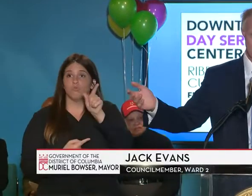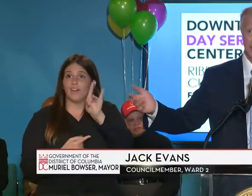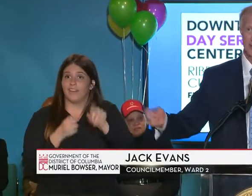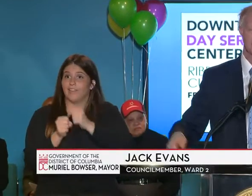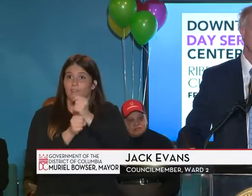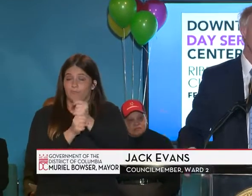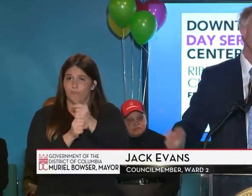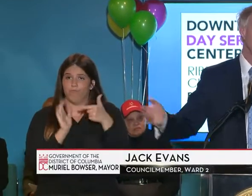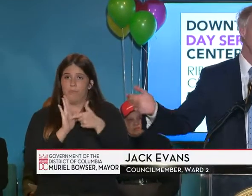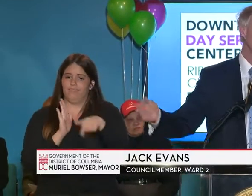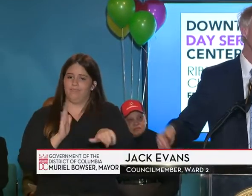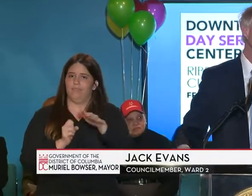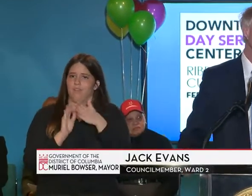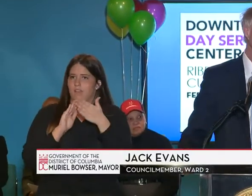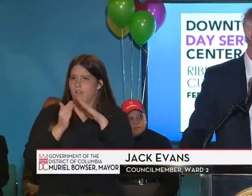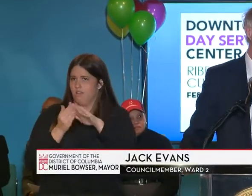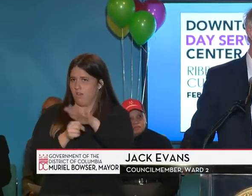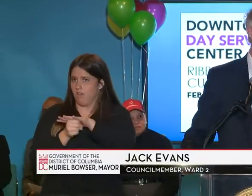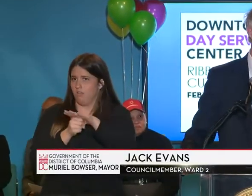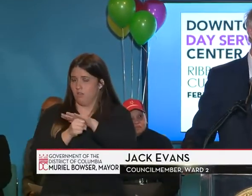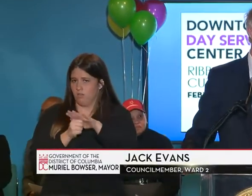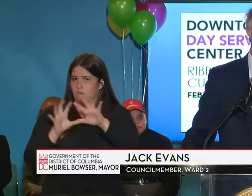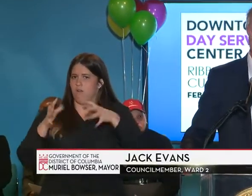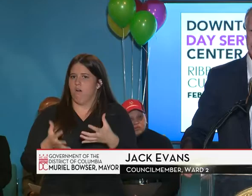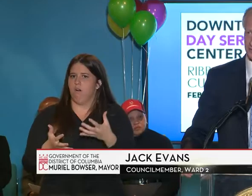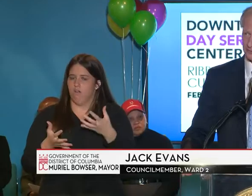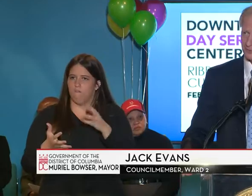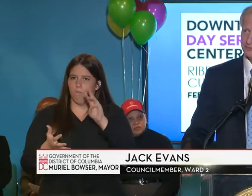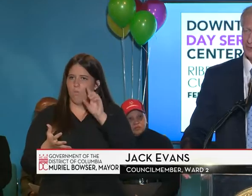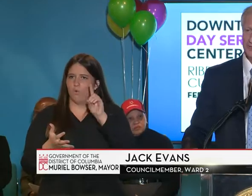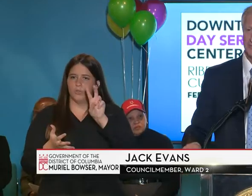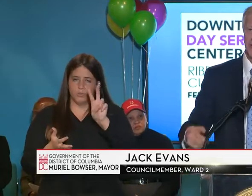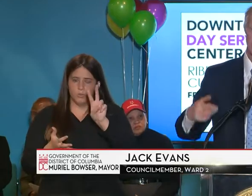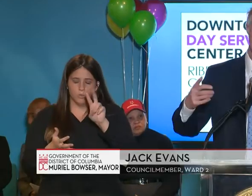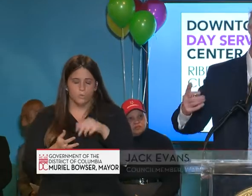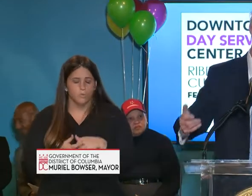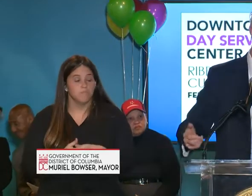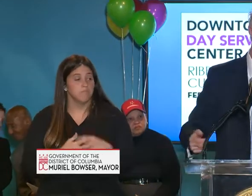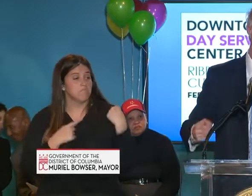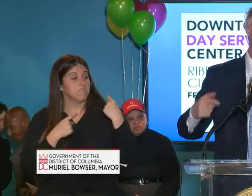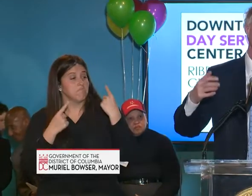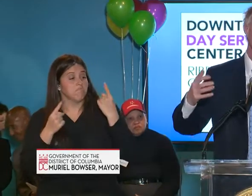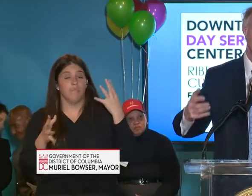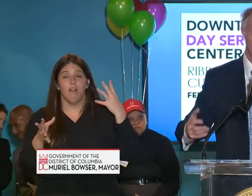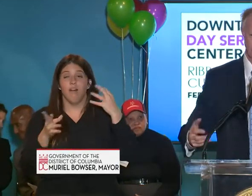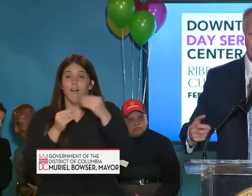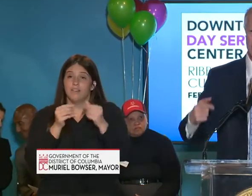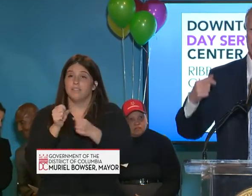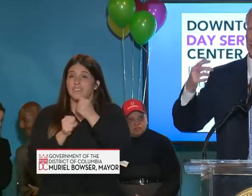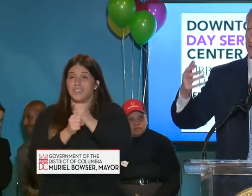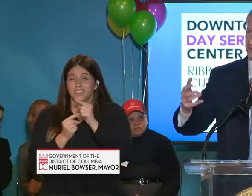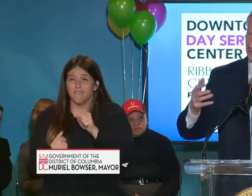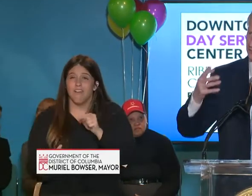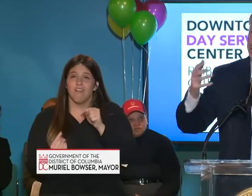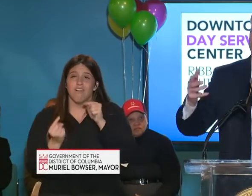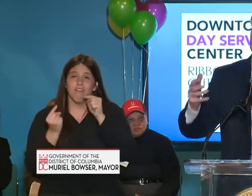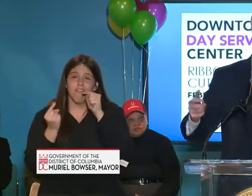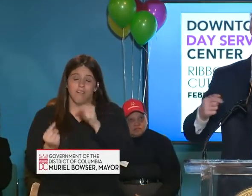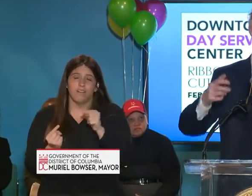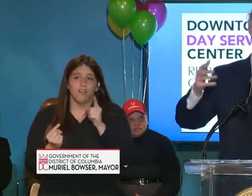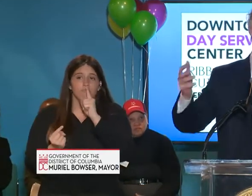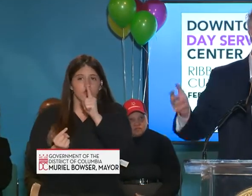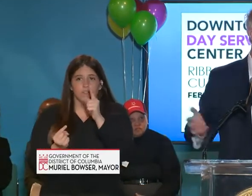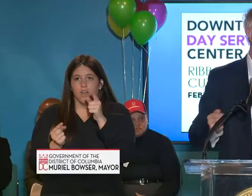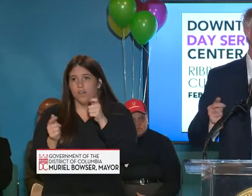and representing this area, all of Ward 2. And over those years, we have had a constant struggle,